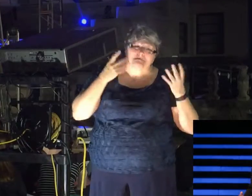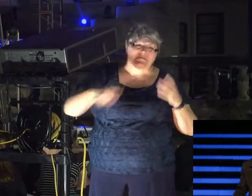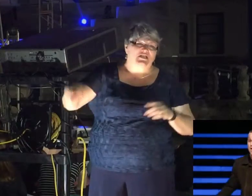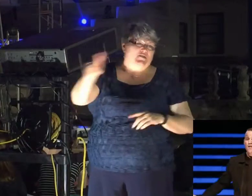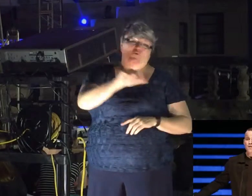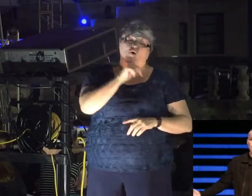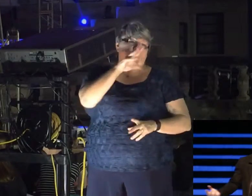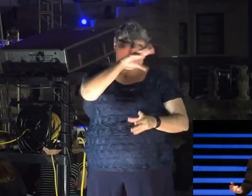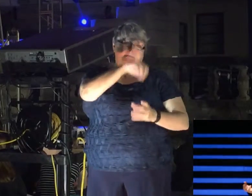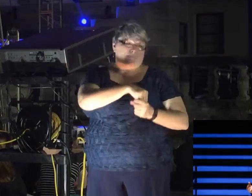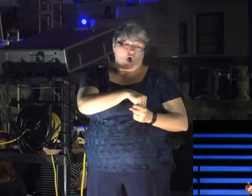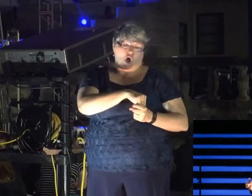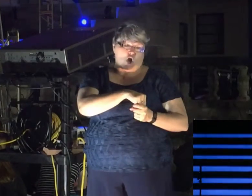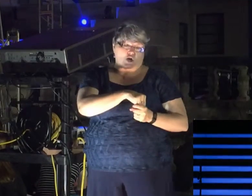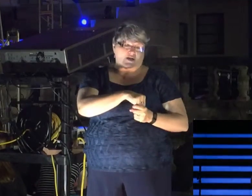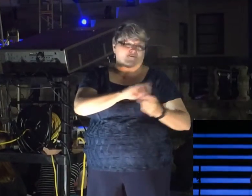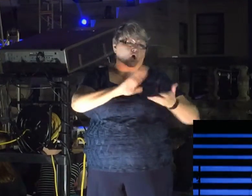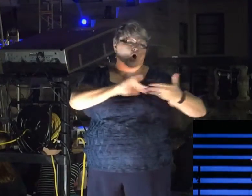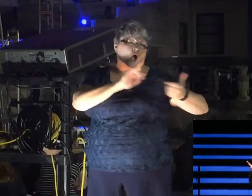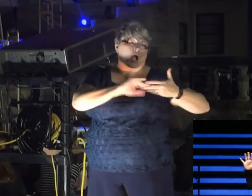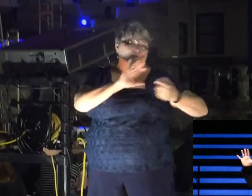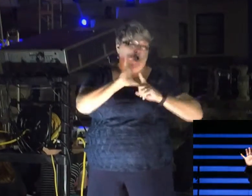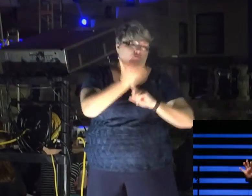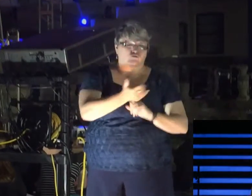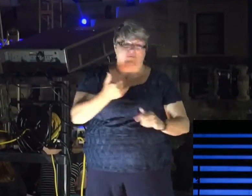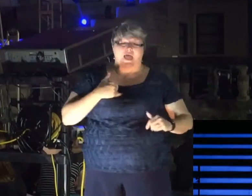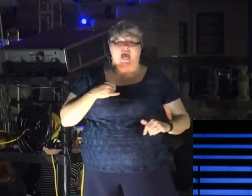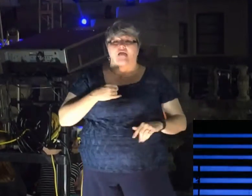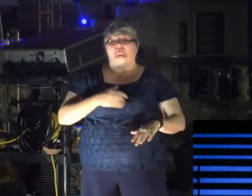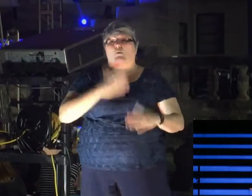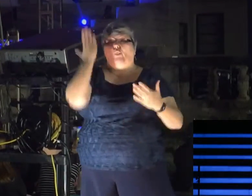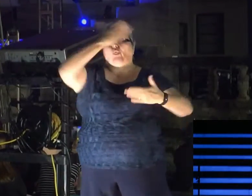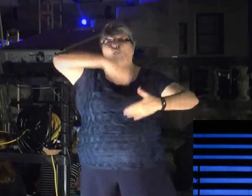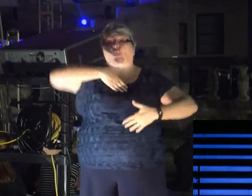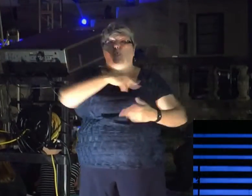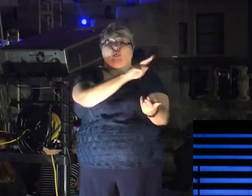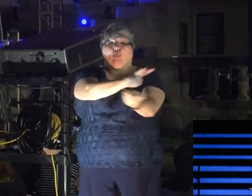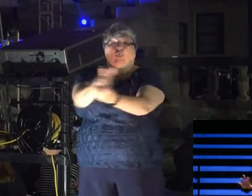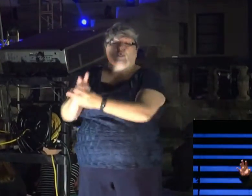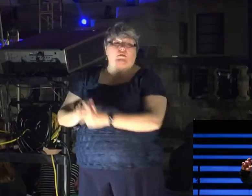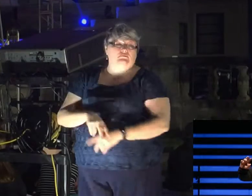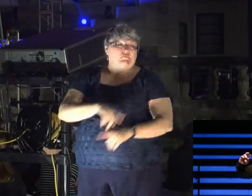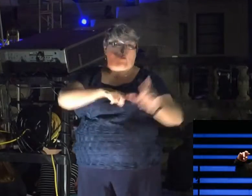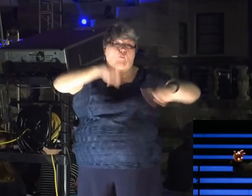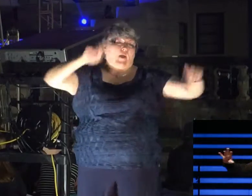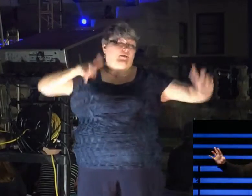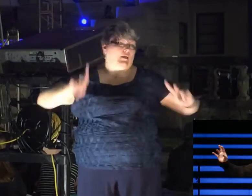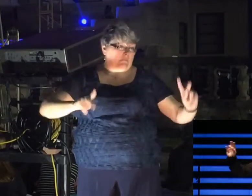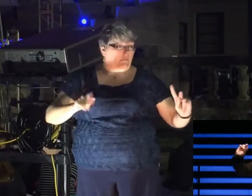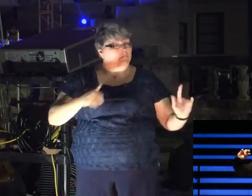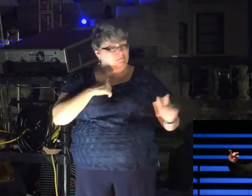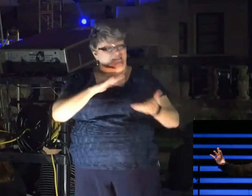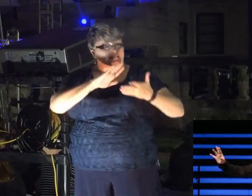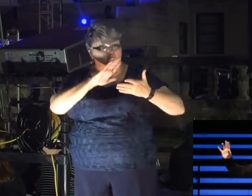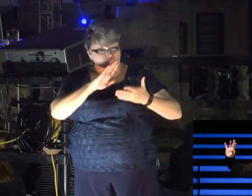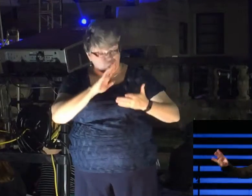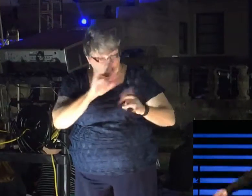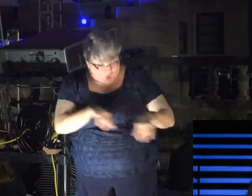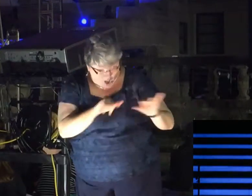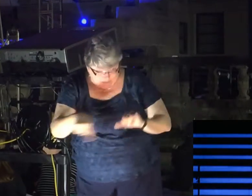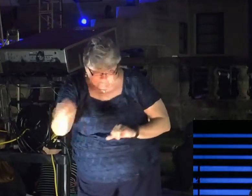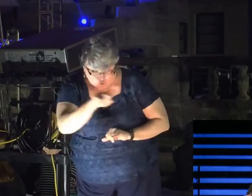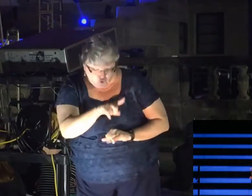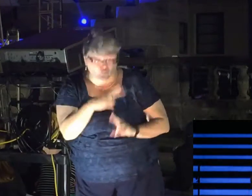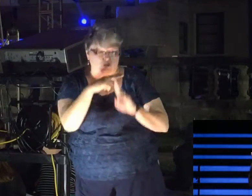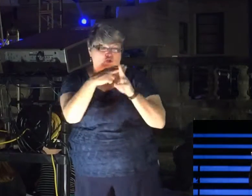you are not part of the hookup culture of having anonymous sexual activity with random people. But what is